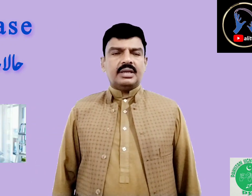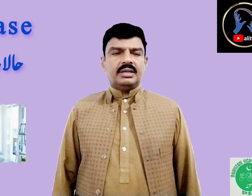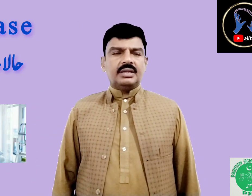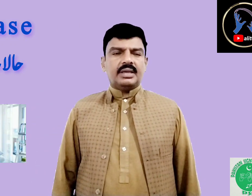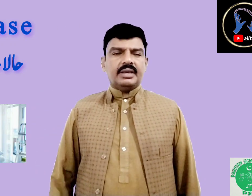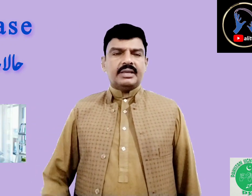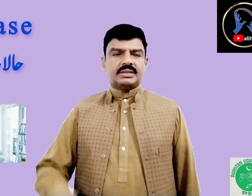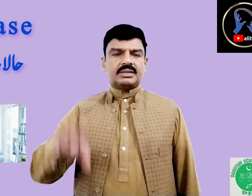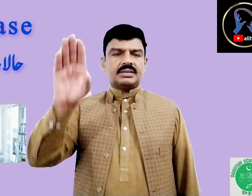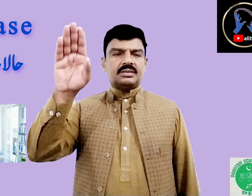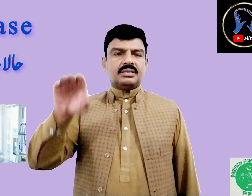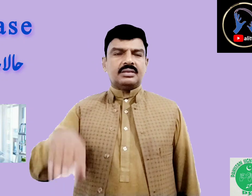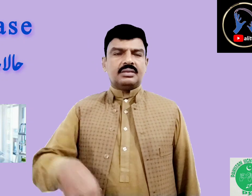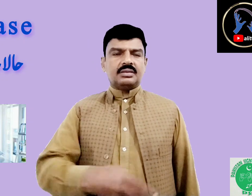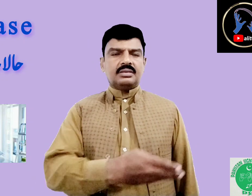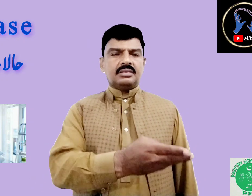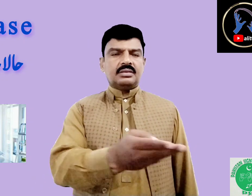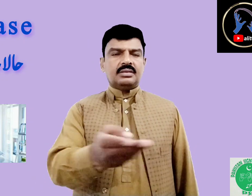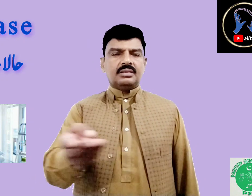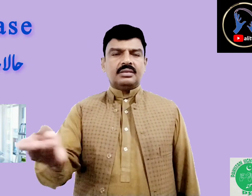in case,